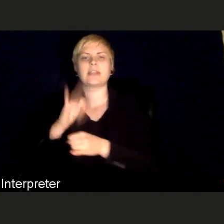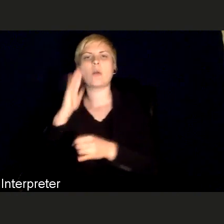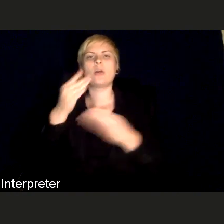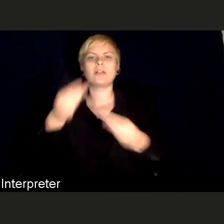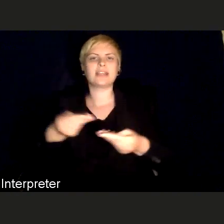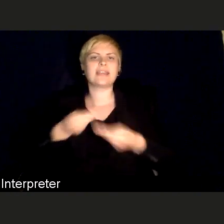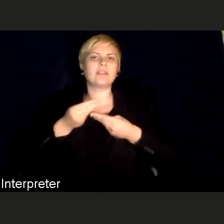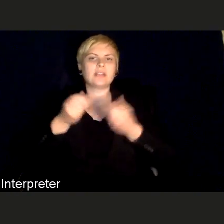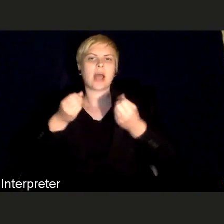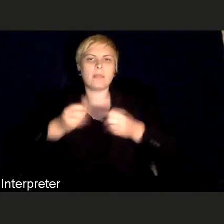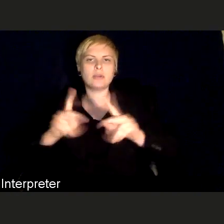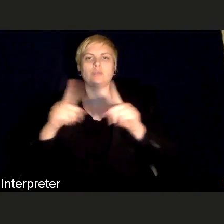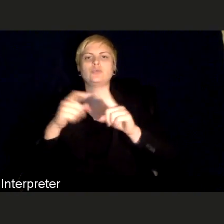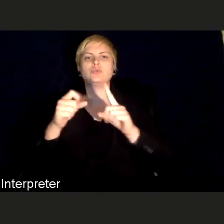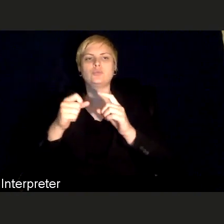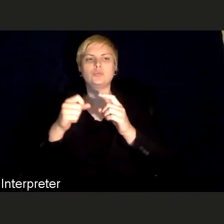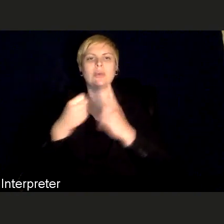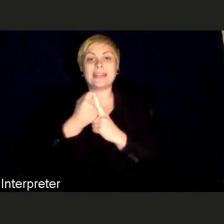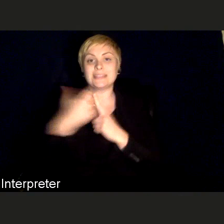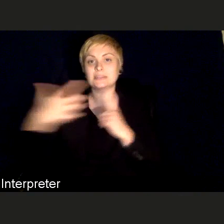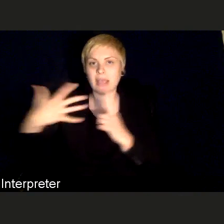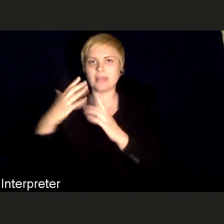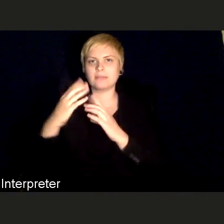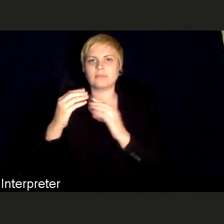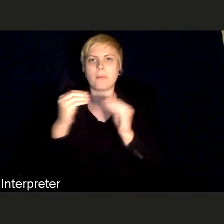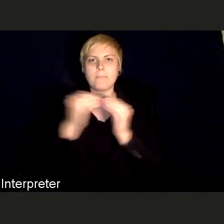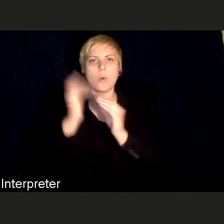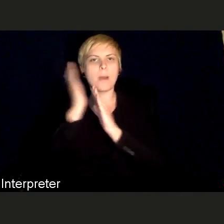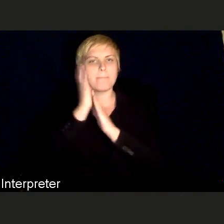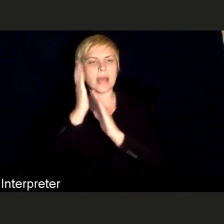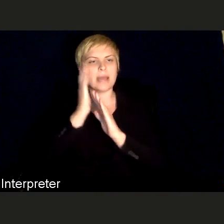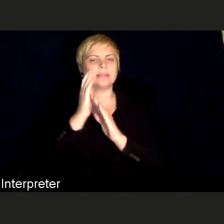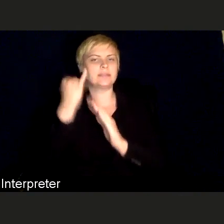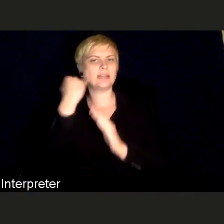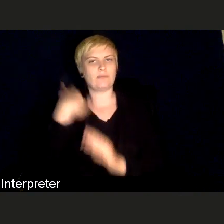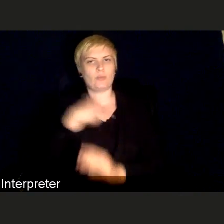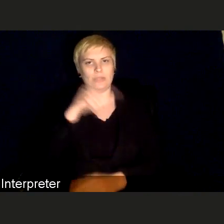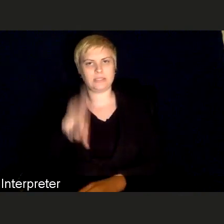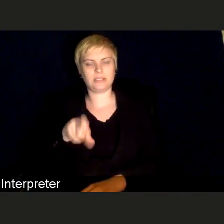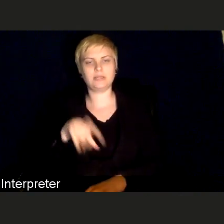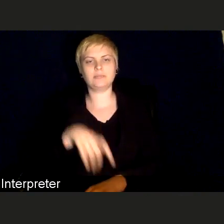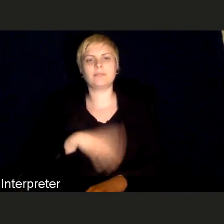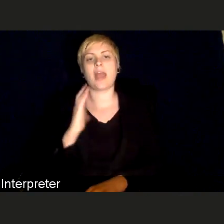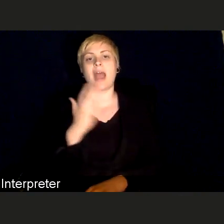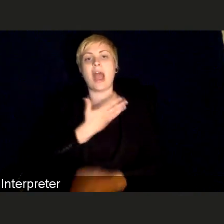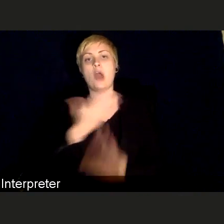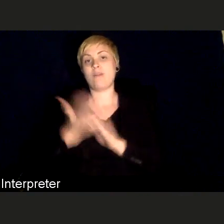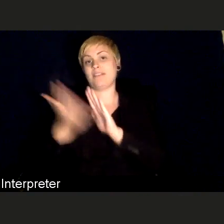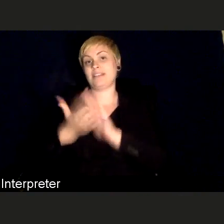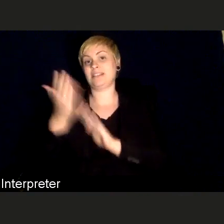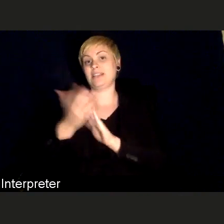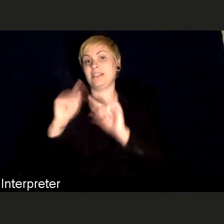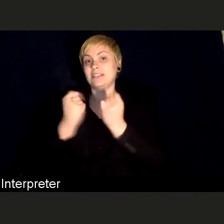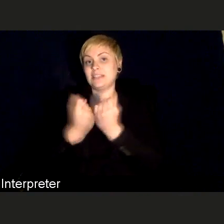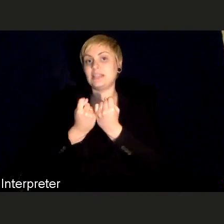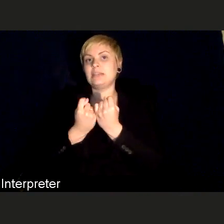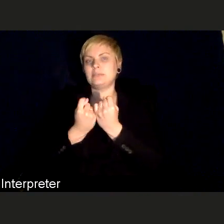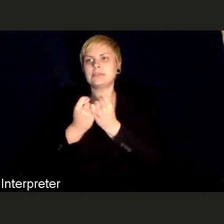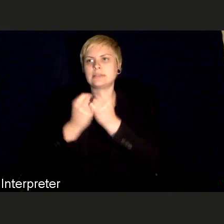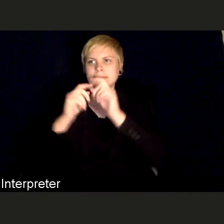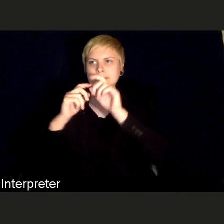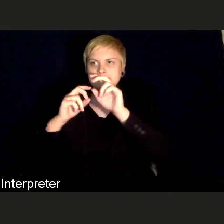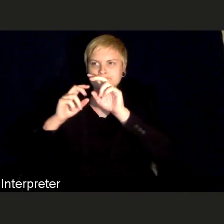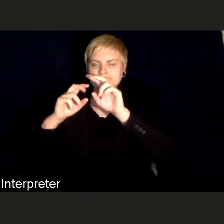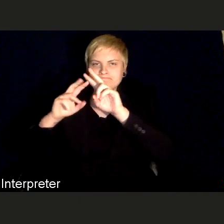expand our bed capacity should it be needed. Our facilities team has continued to assess our overall infrastructure, and they are